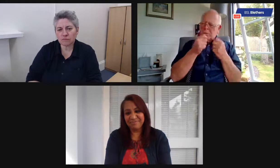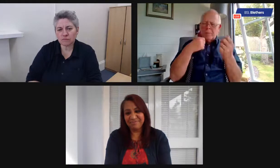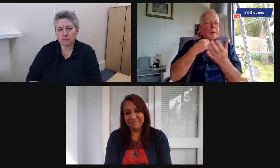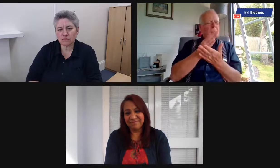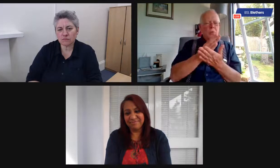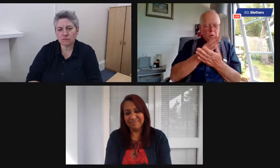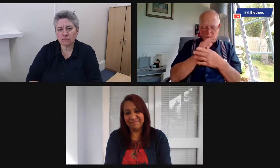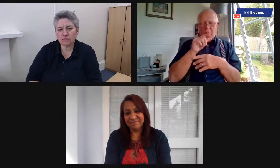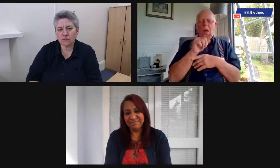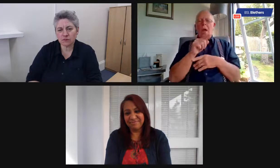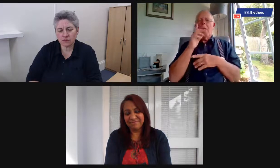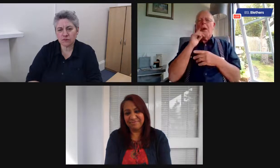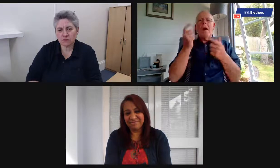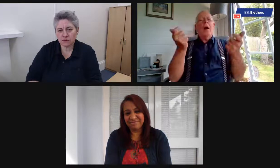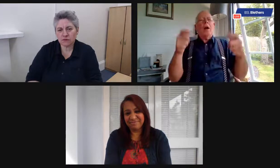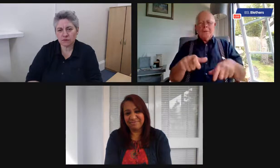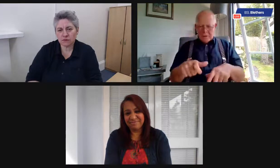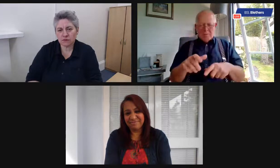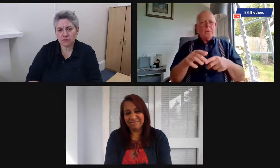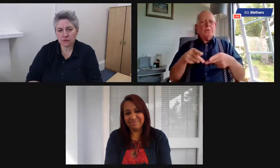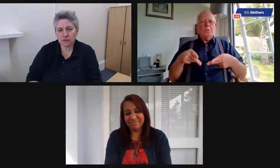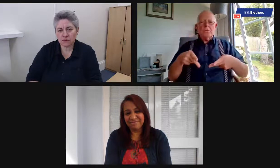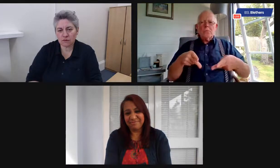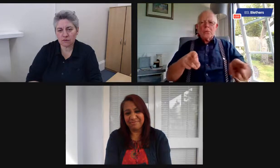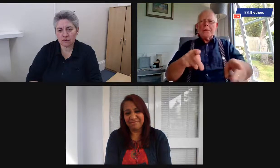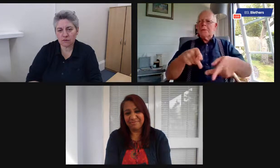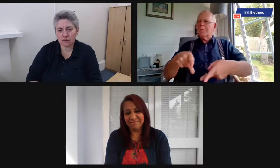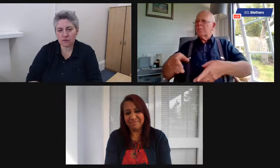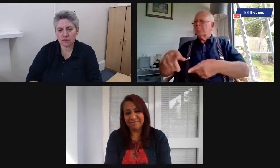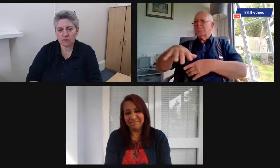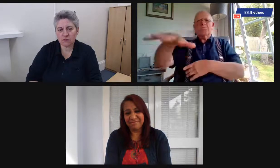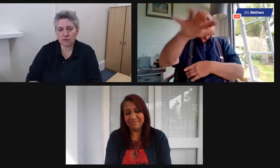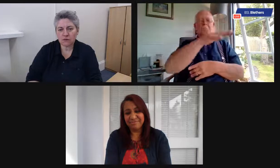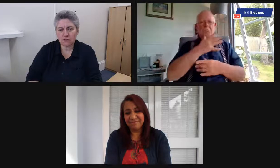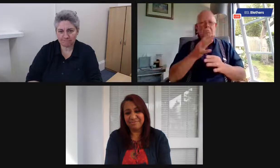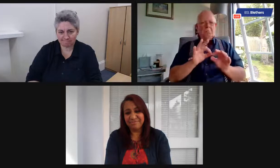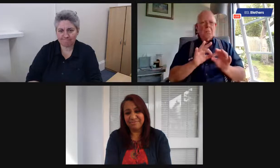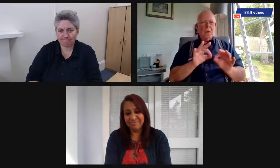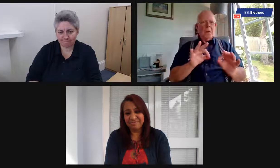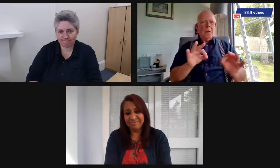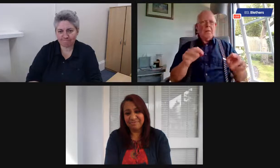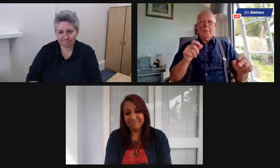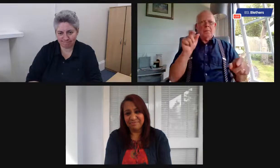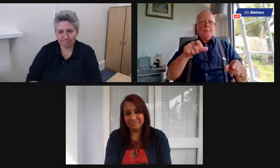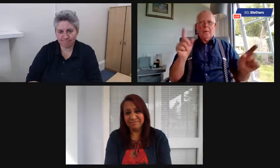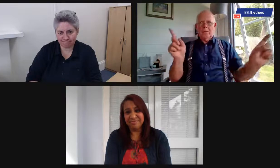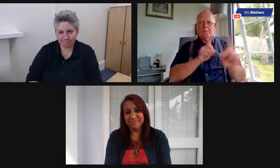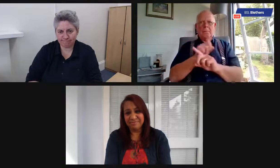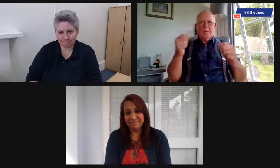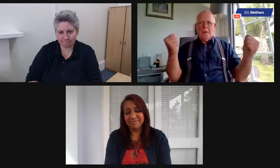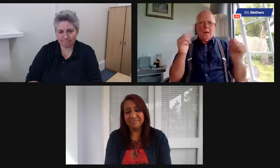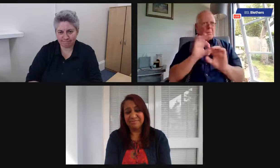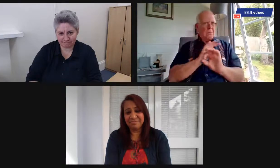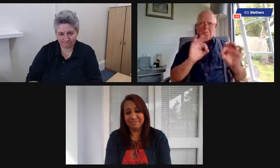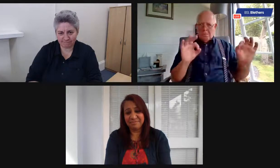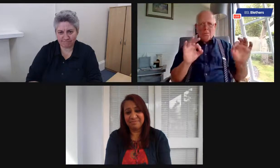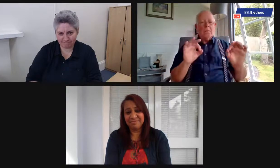I can't remember the newspaper. The one newspaper anyway during lockdown. Um, was talking about